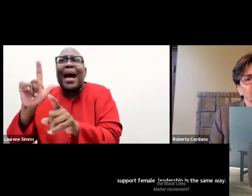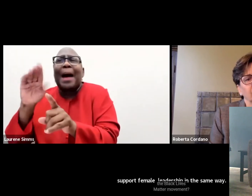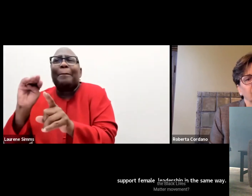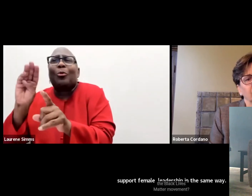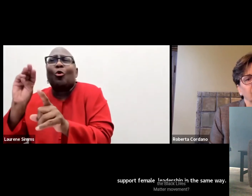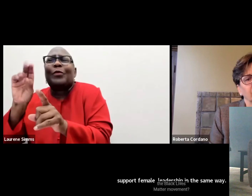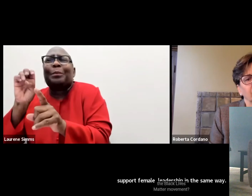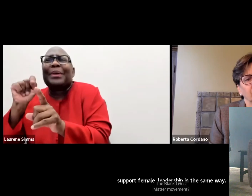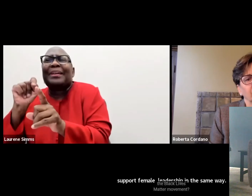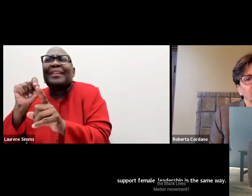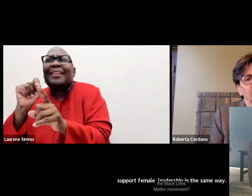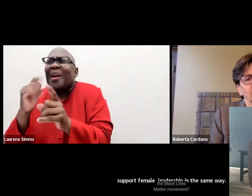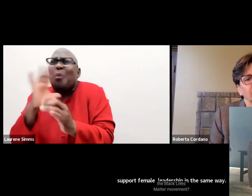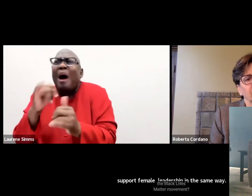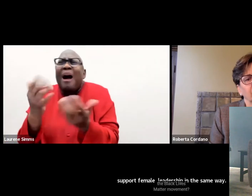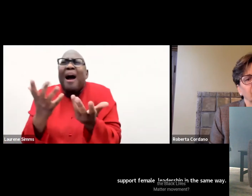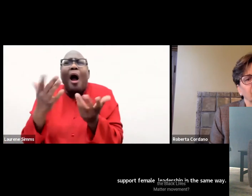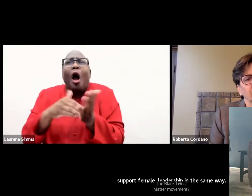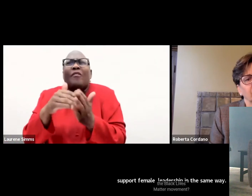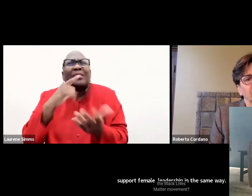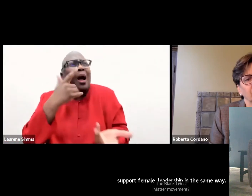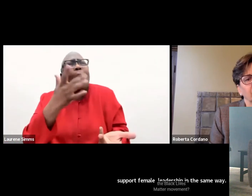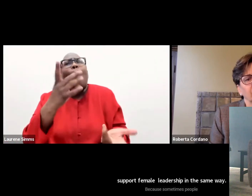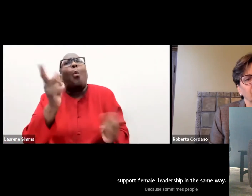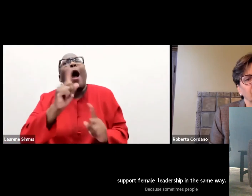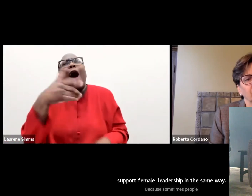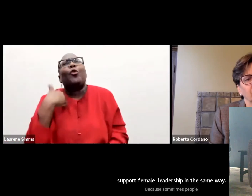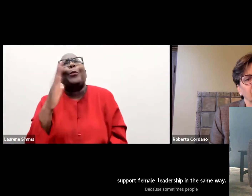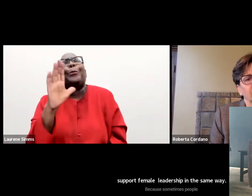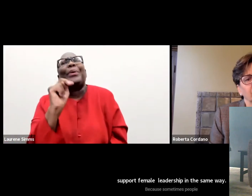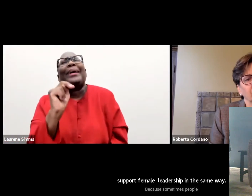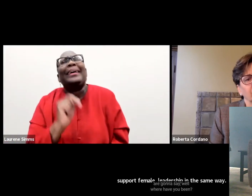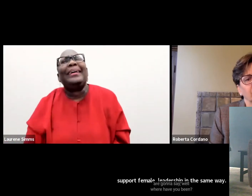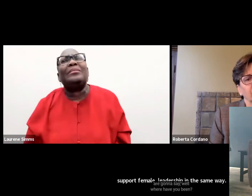What were we doing before the Black Lives Movement?